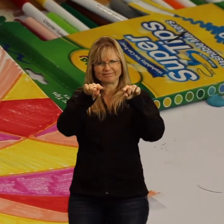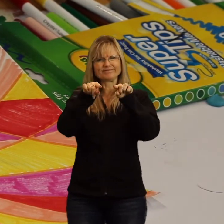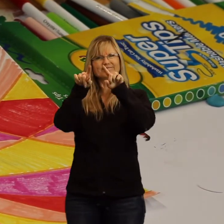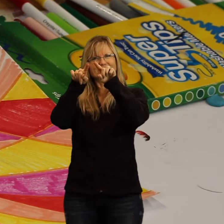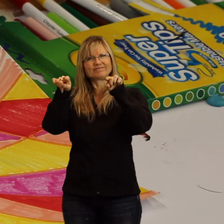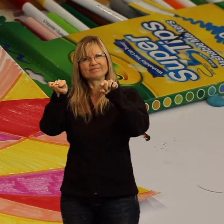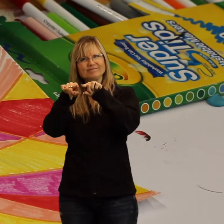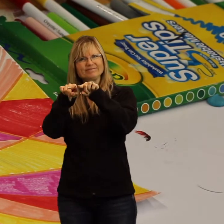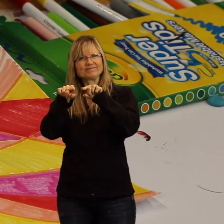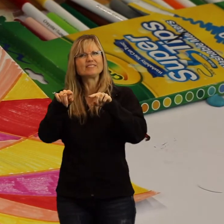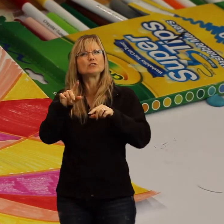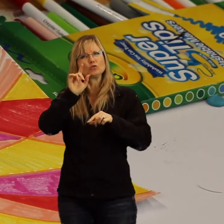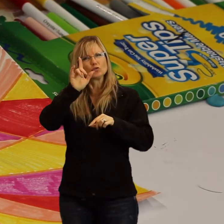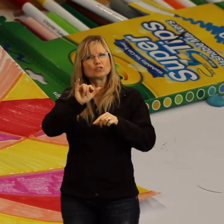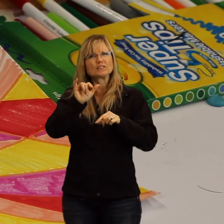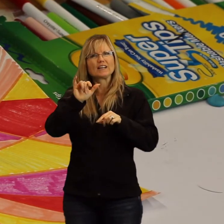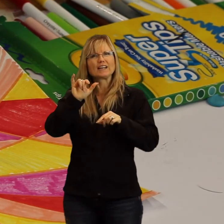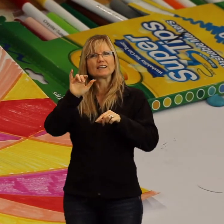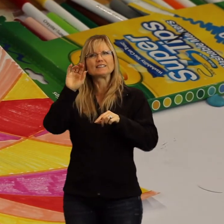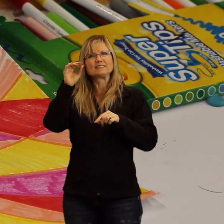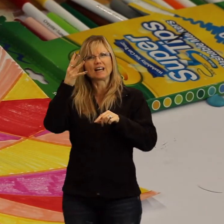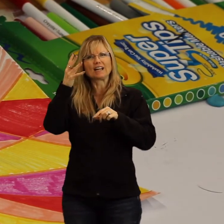rays.